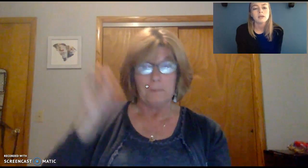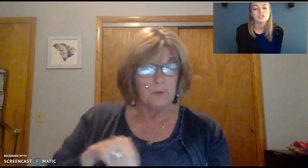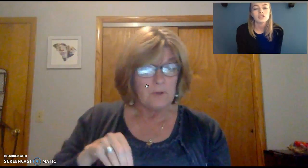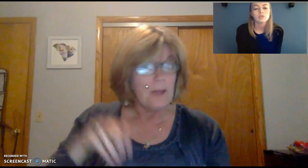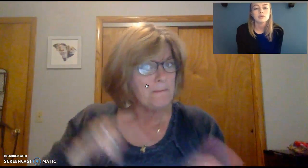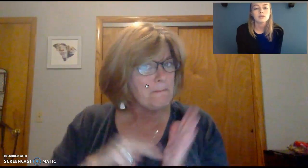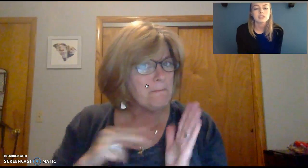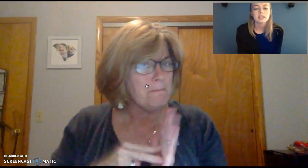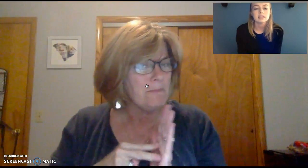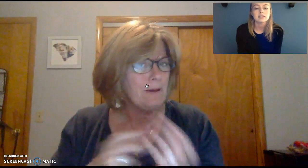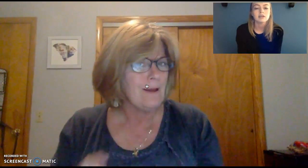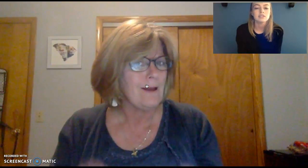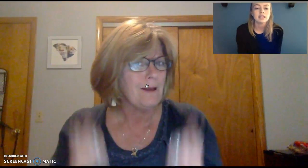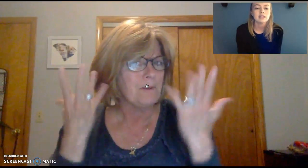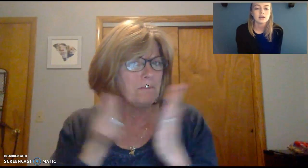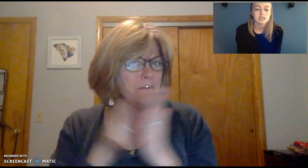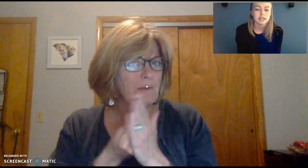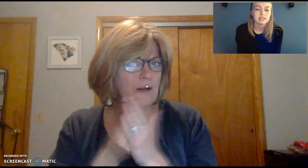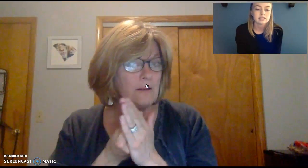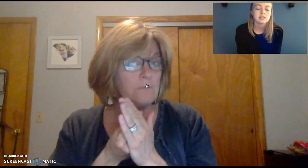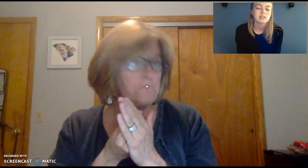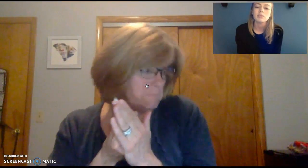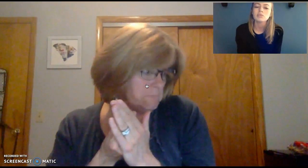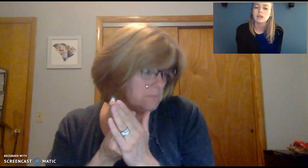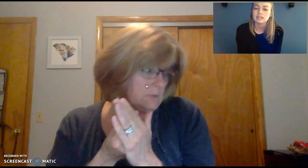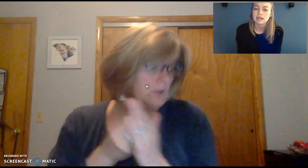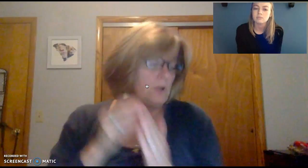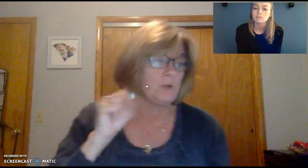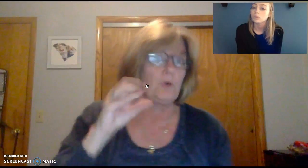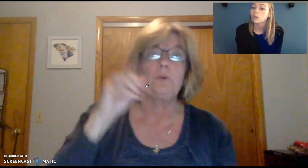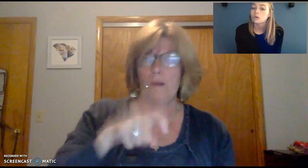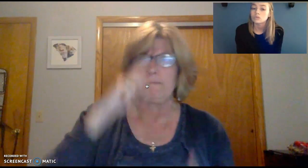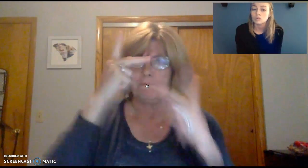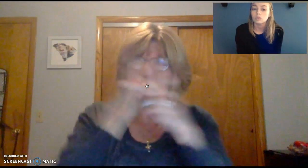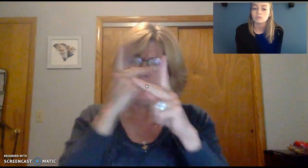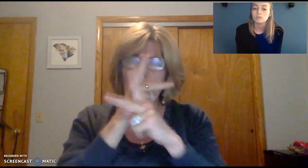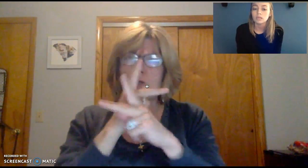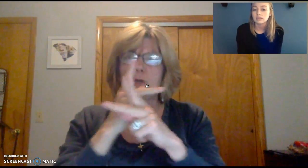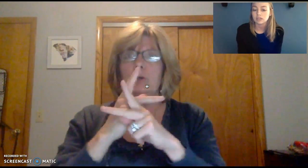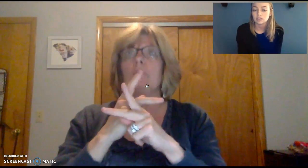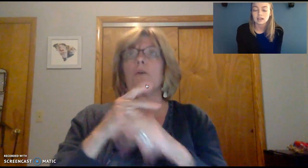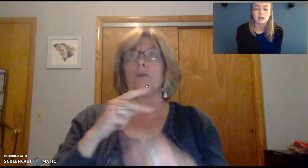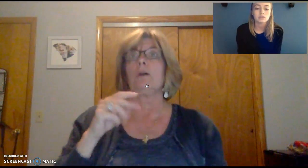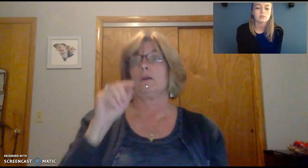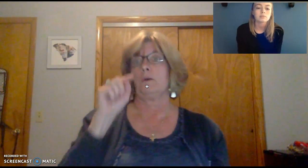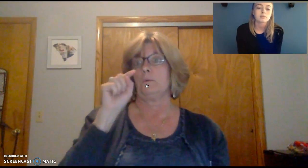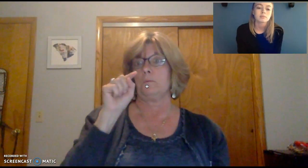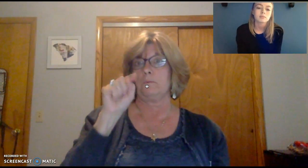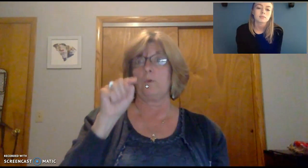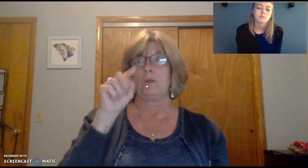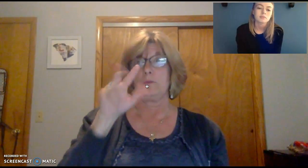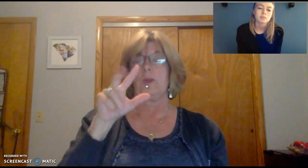how much 3% of 10,000 is. So how much money is that? So we need to figure that out.